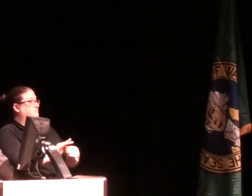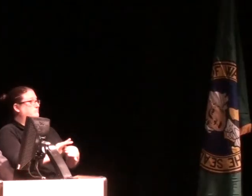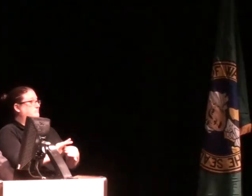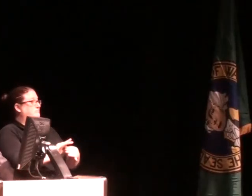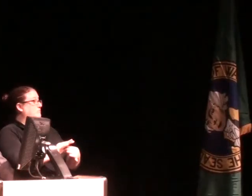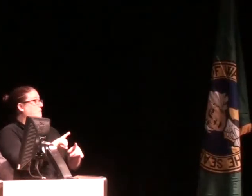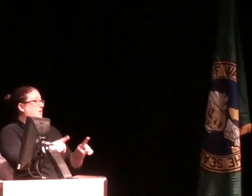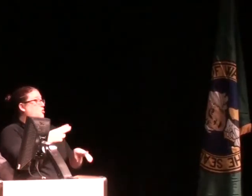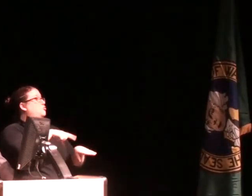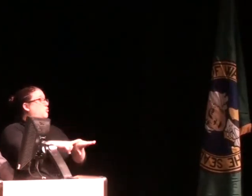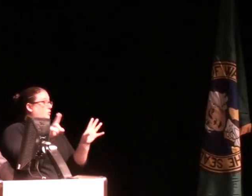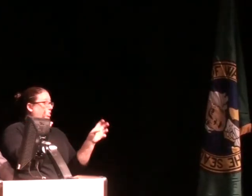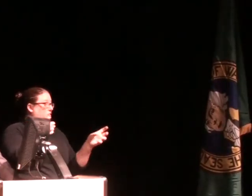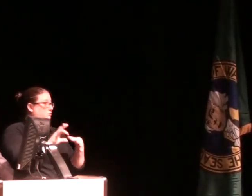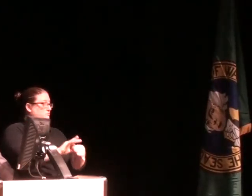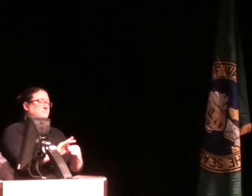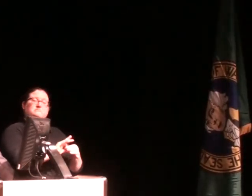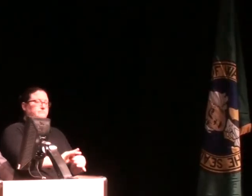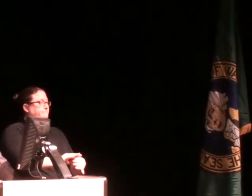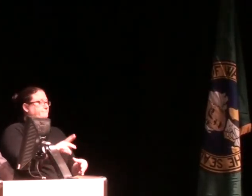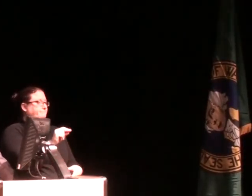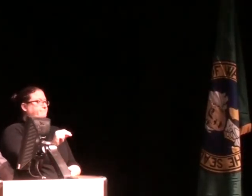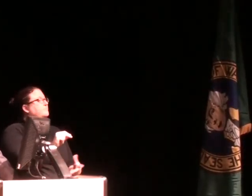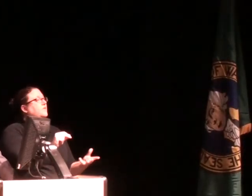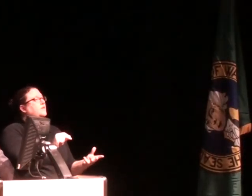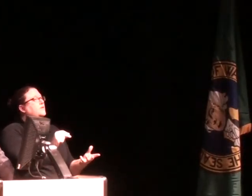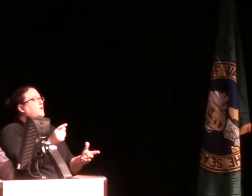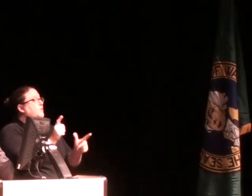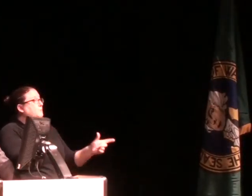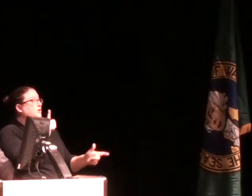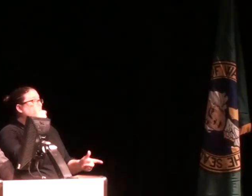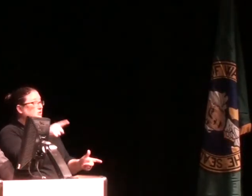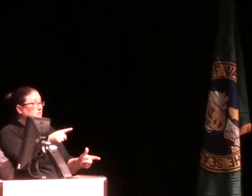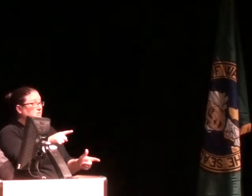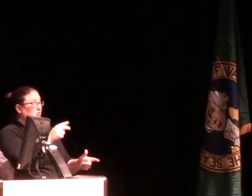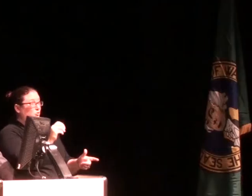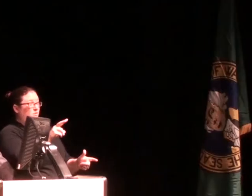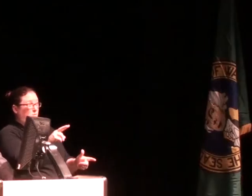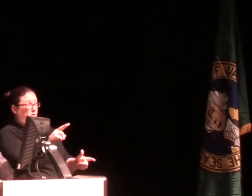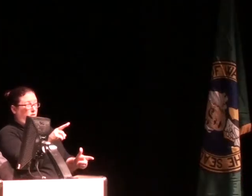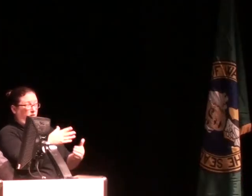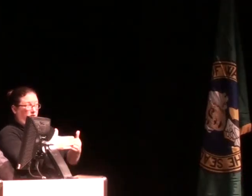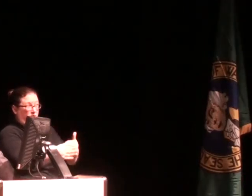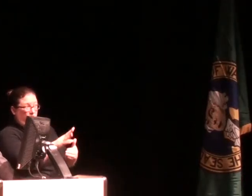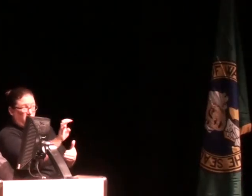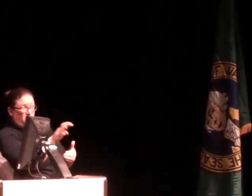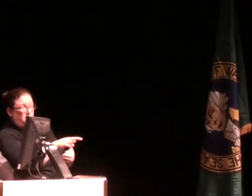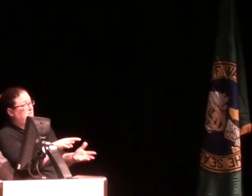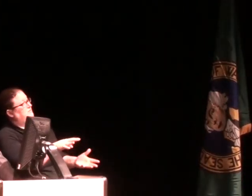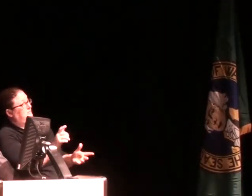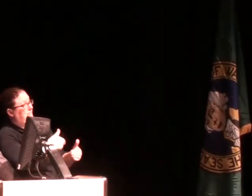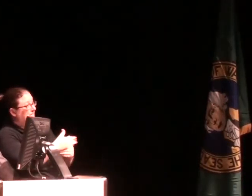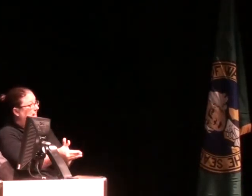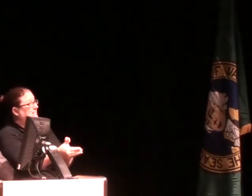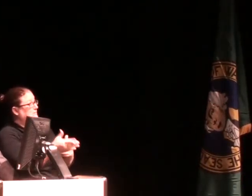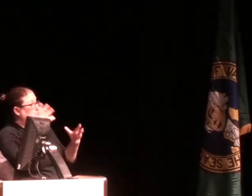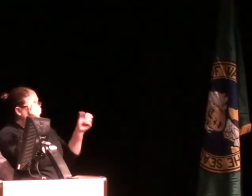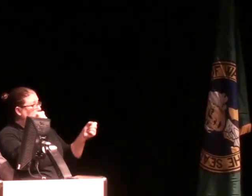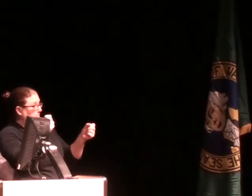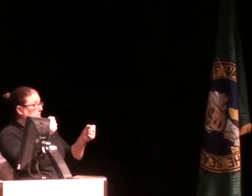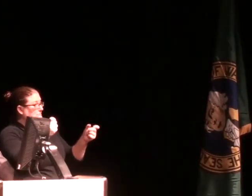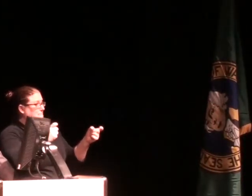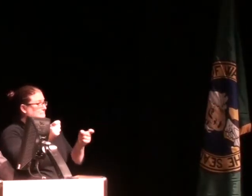normal relations. And the big question is what is going to happen after November? What is going to happen with the next administration? Because